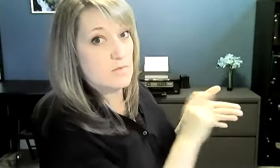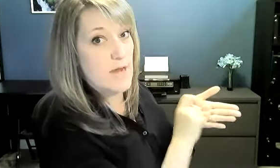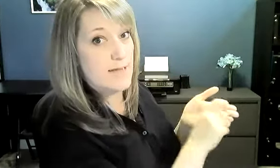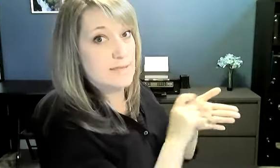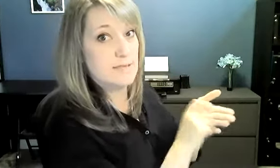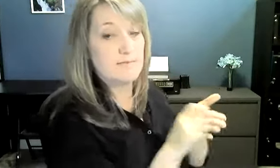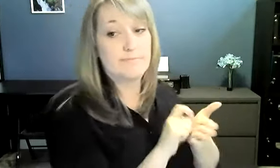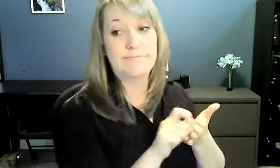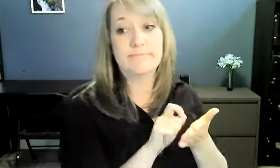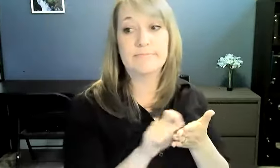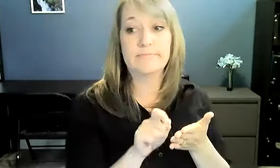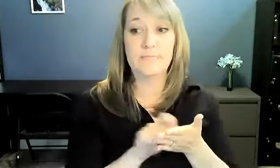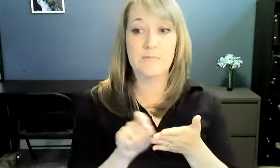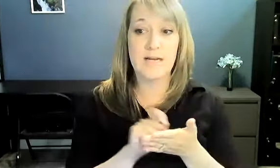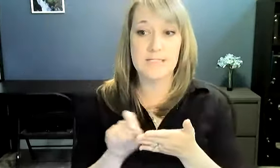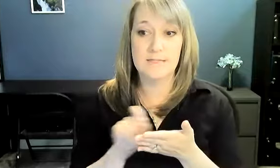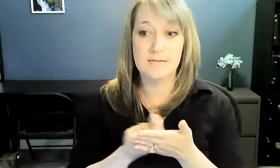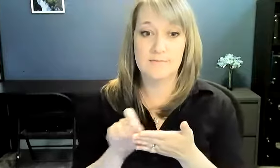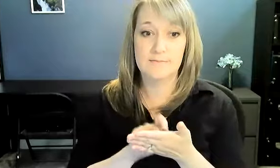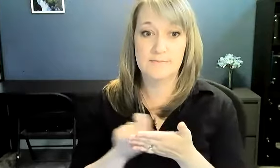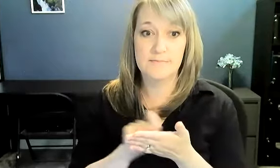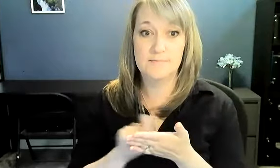right, right.